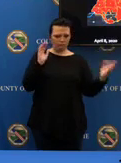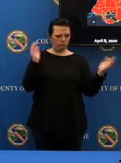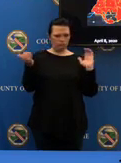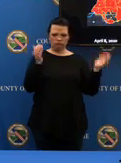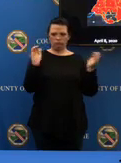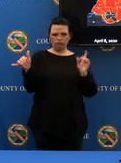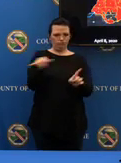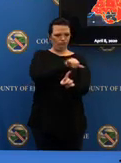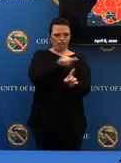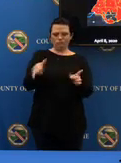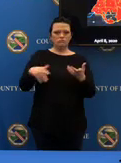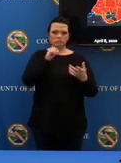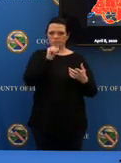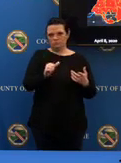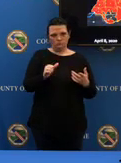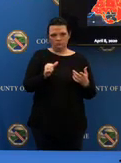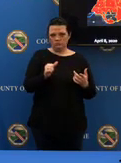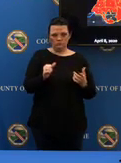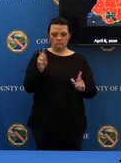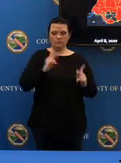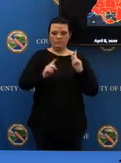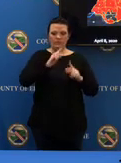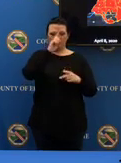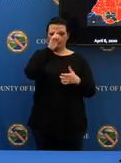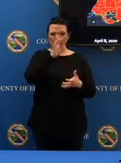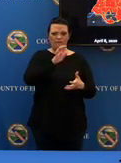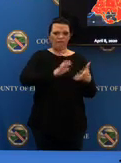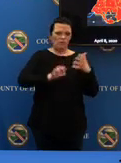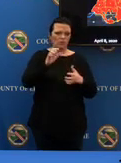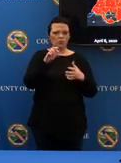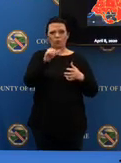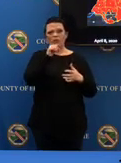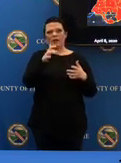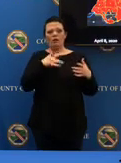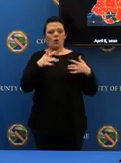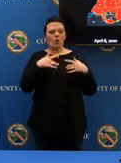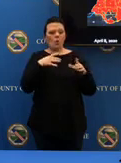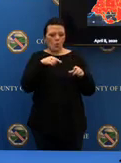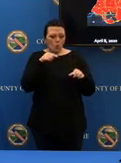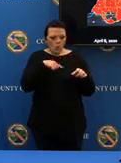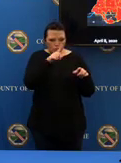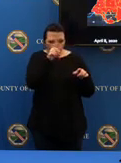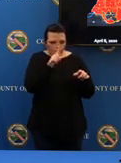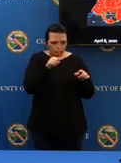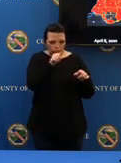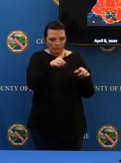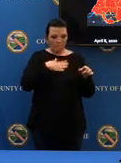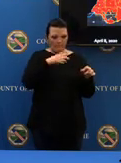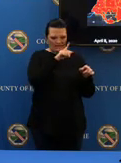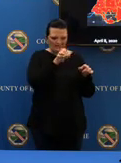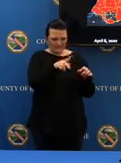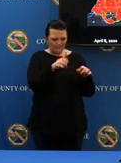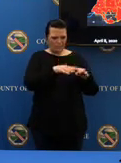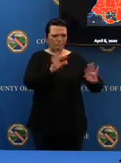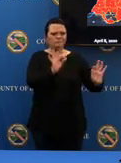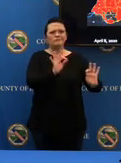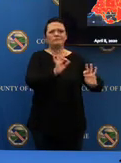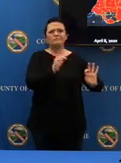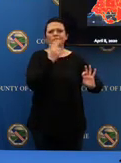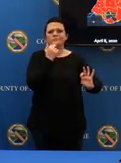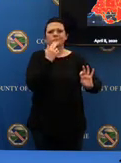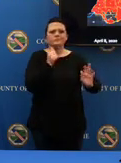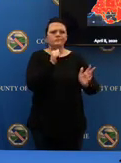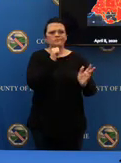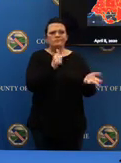are a little confused or not concerned because, hey, my zip code doesn't have a whole lot of people in it, or my zip code has a lot. What does